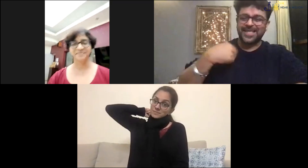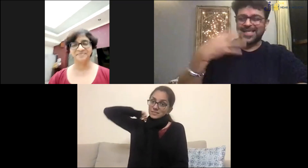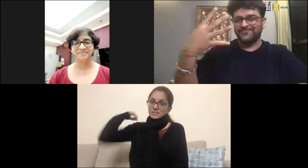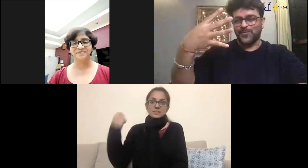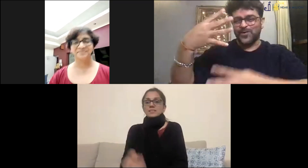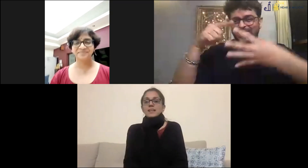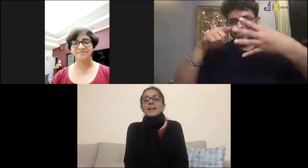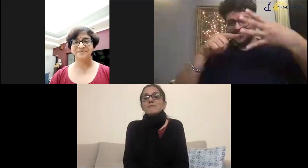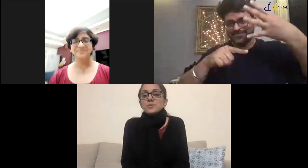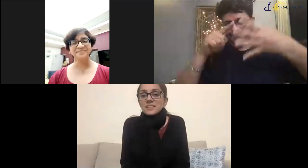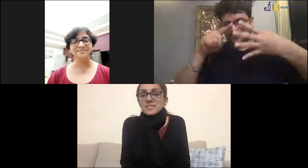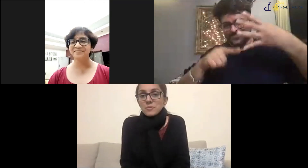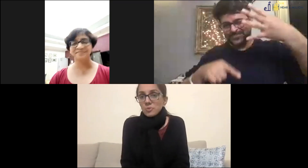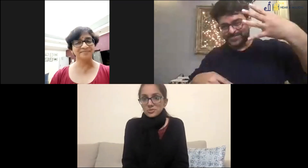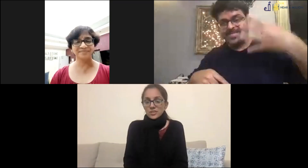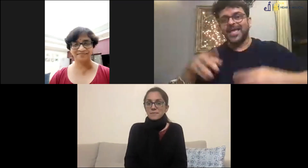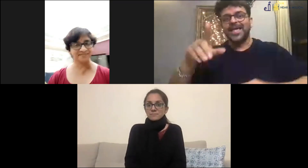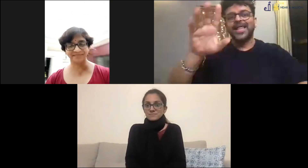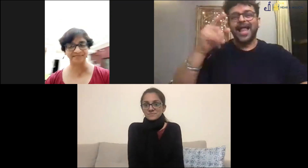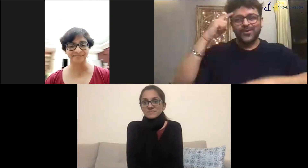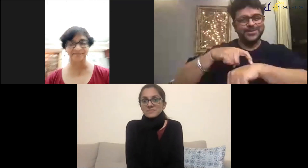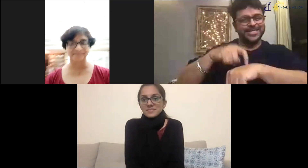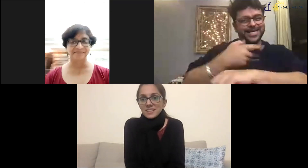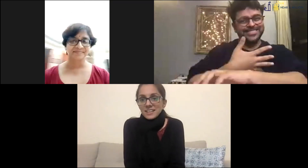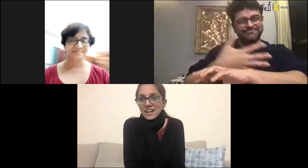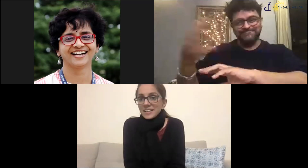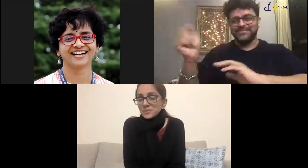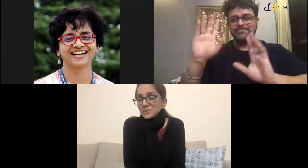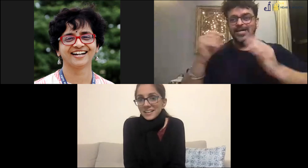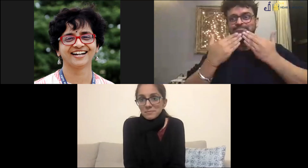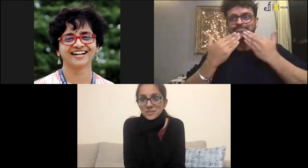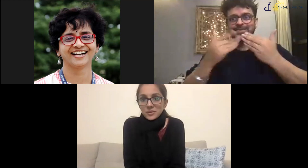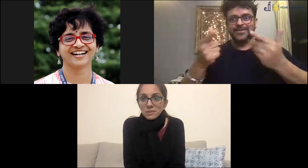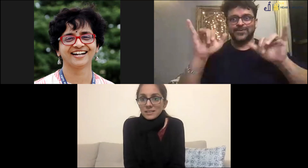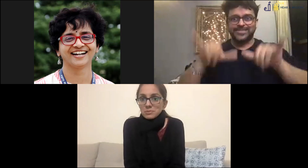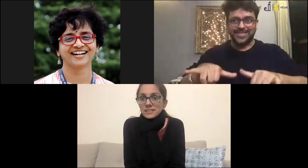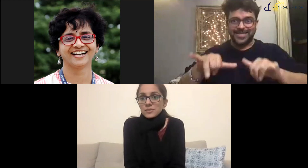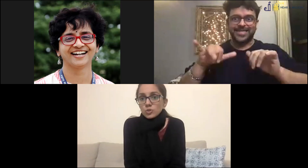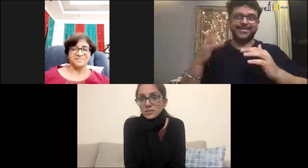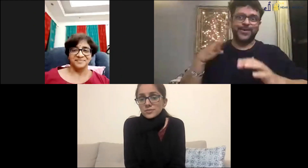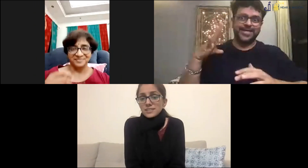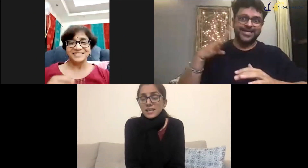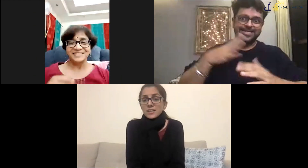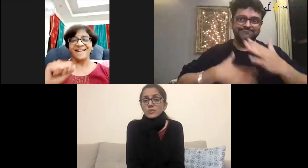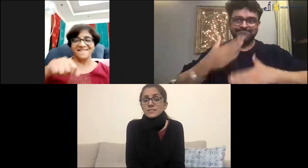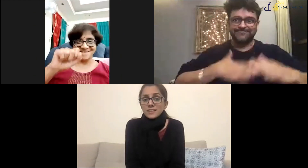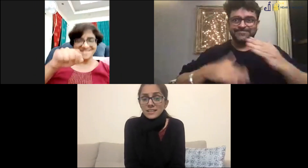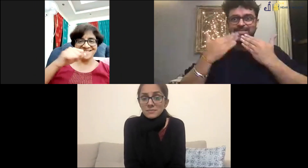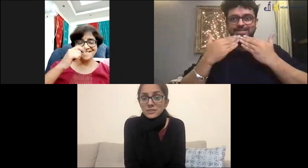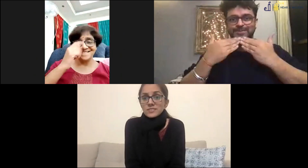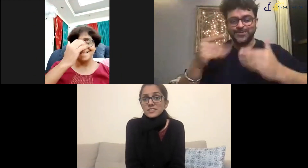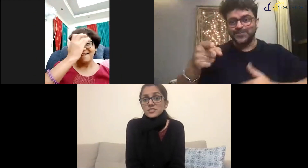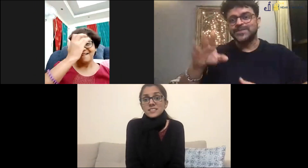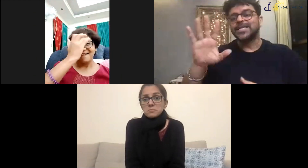Great. I have 4 things I would want to share. I know the time has gone by, but thank you so much for staying all this while